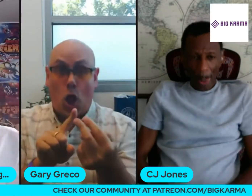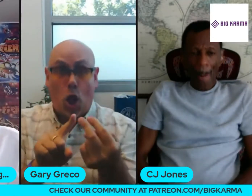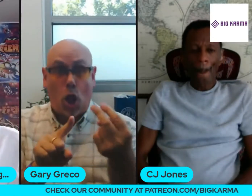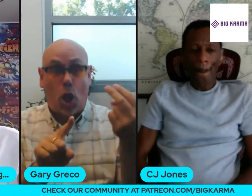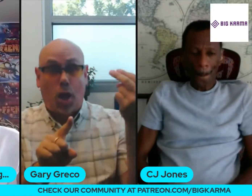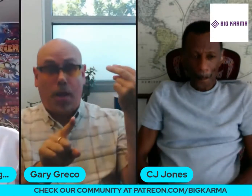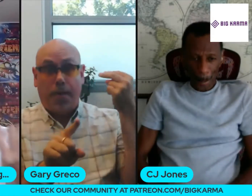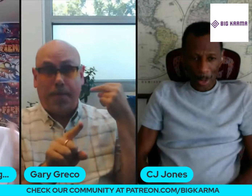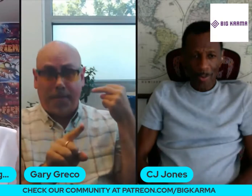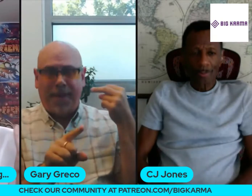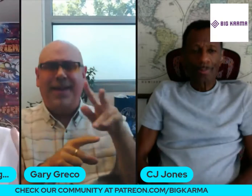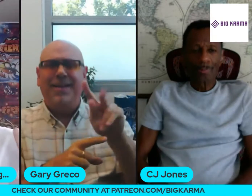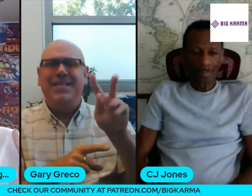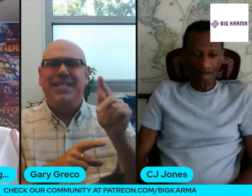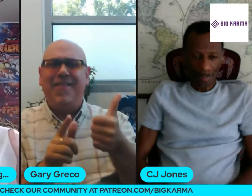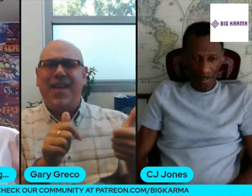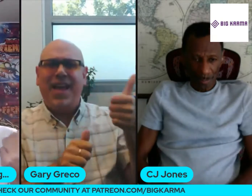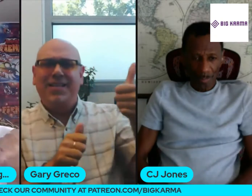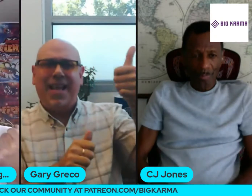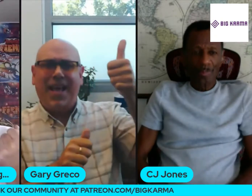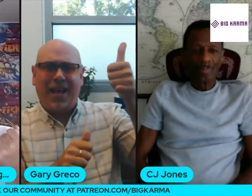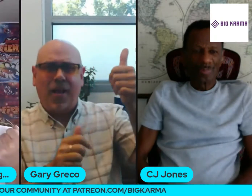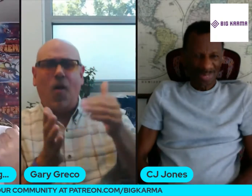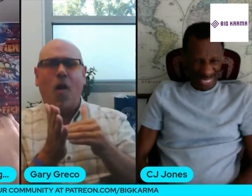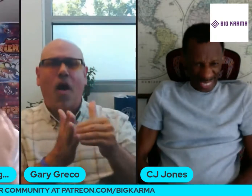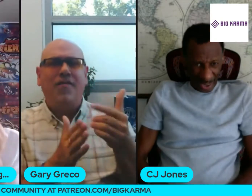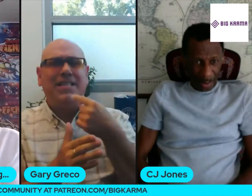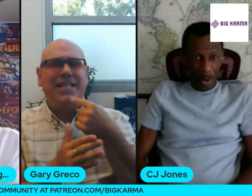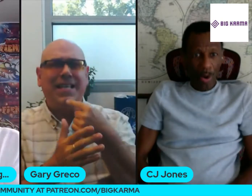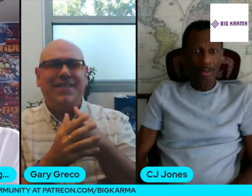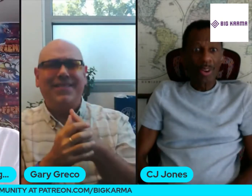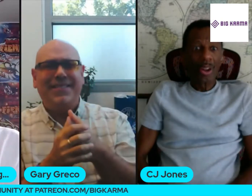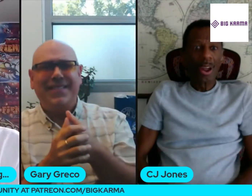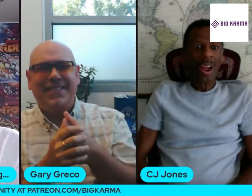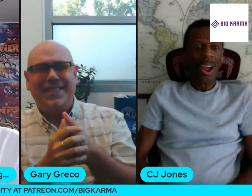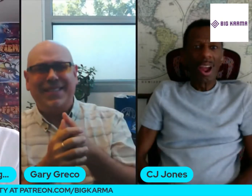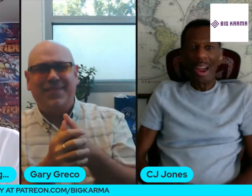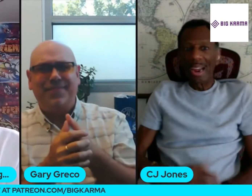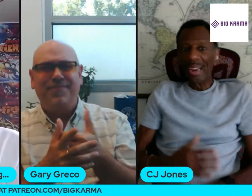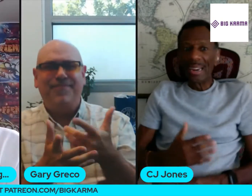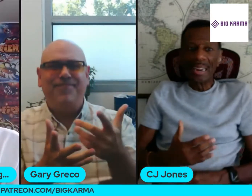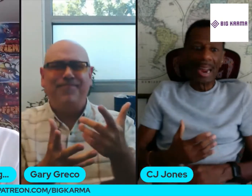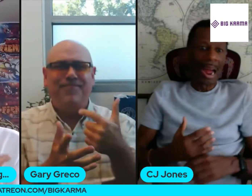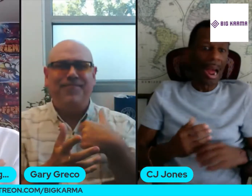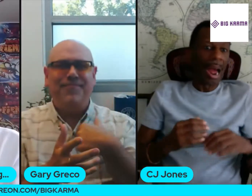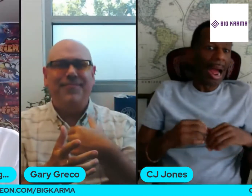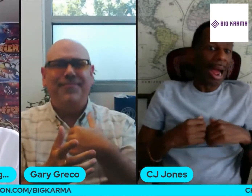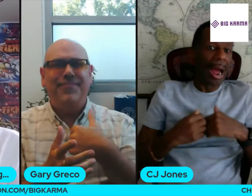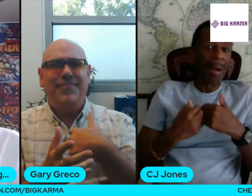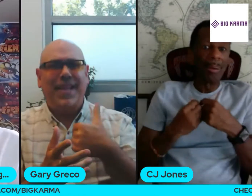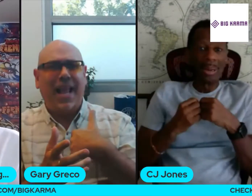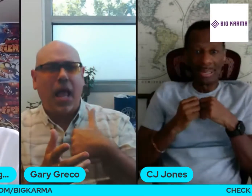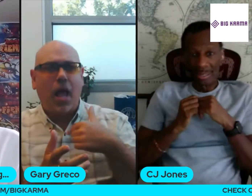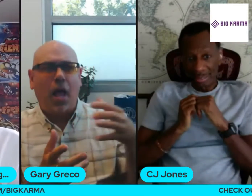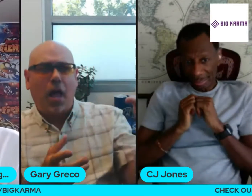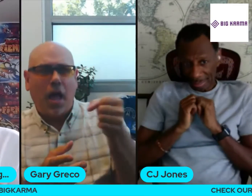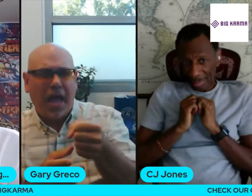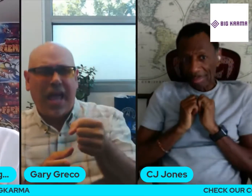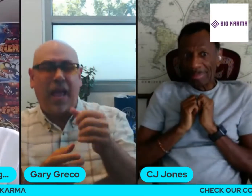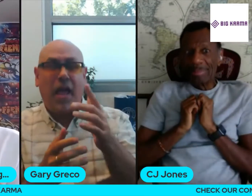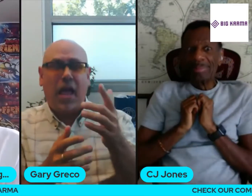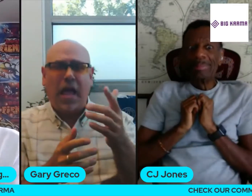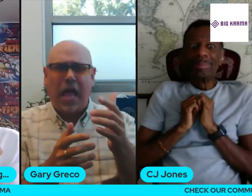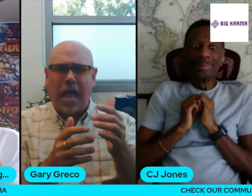TV executives ask themselves, are we sure we want to put out content for Black people? Is